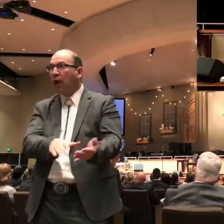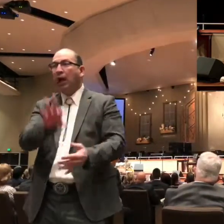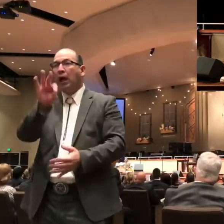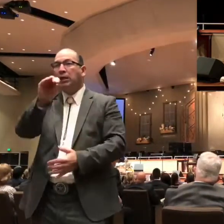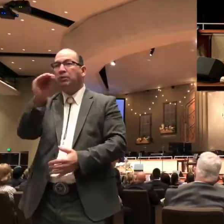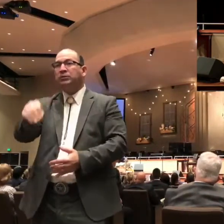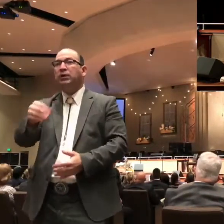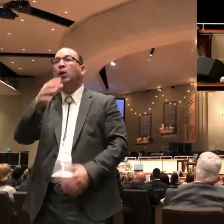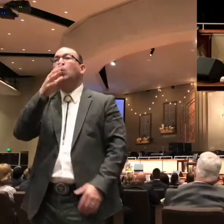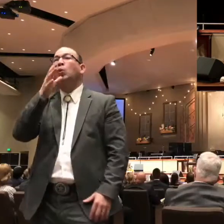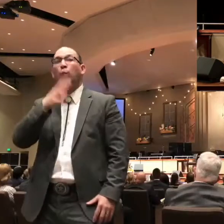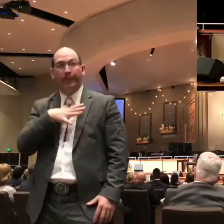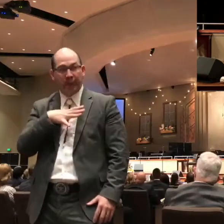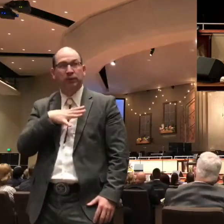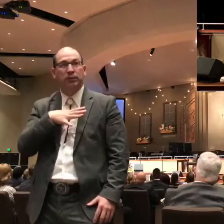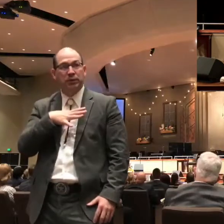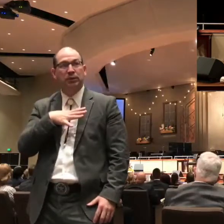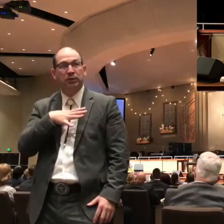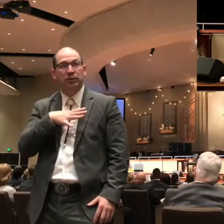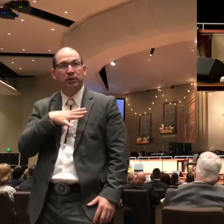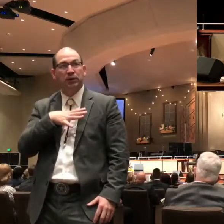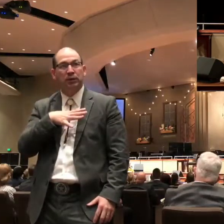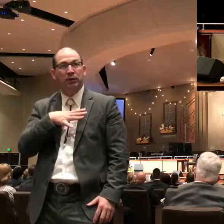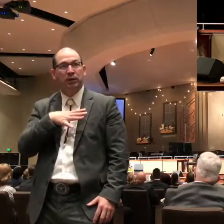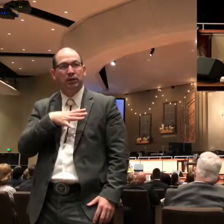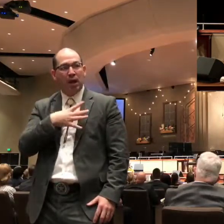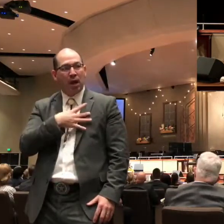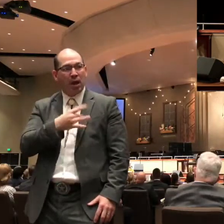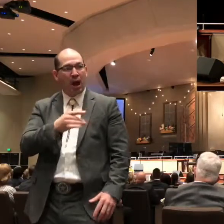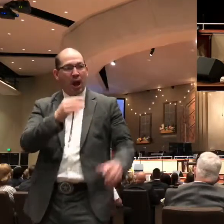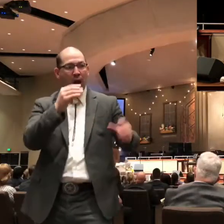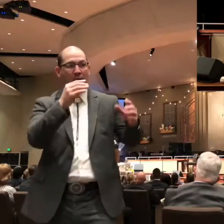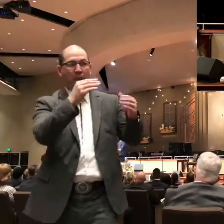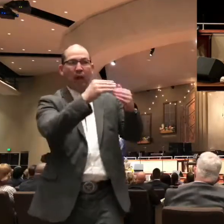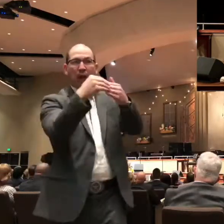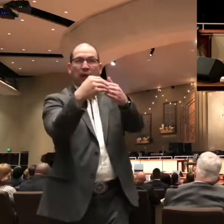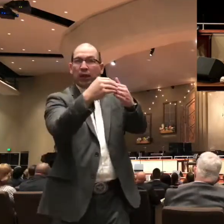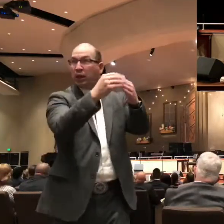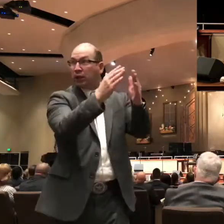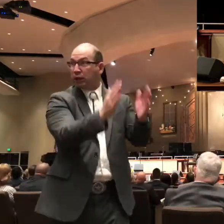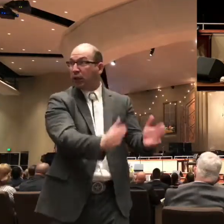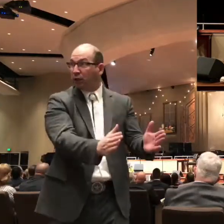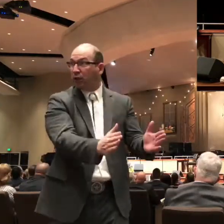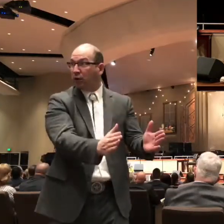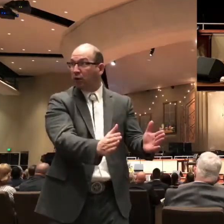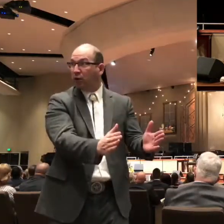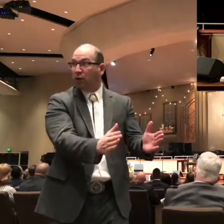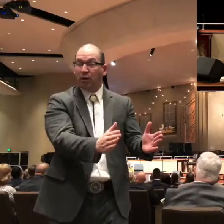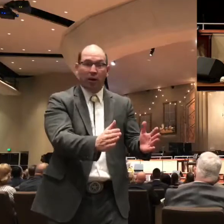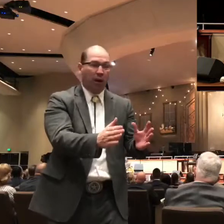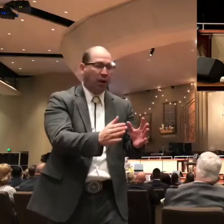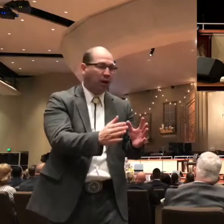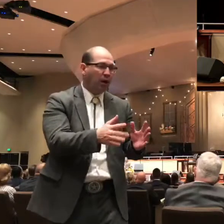They had been attracted to a charismatic personality. They had been attracted to some relational side of